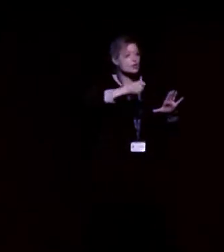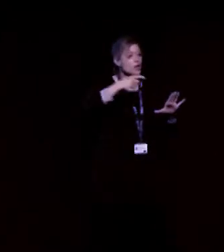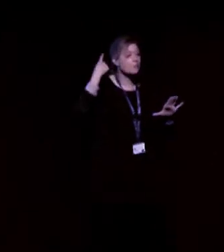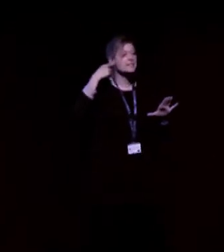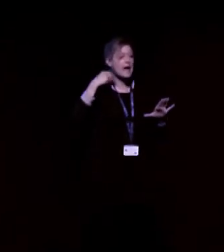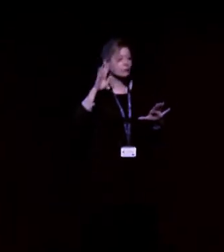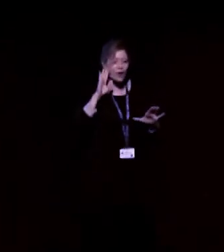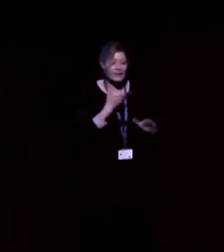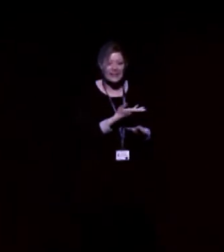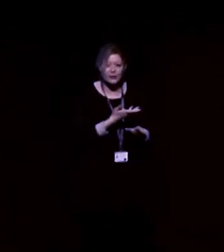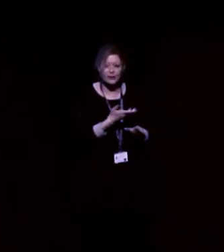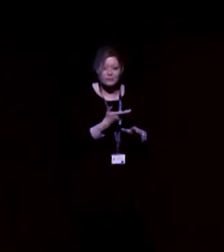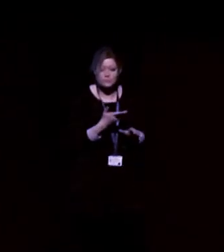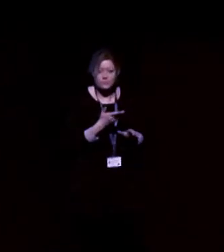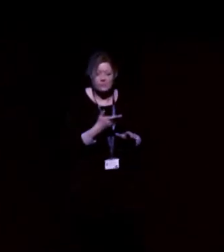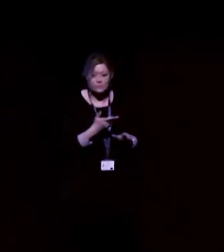Certainly.